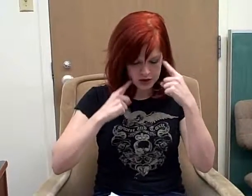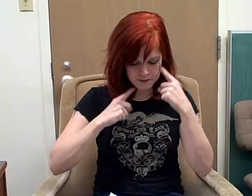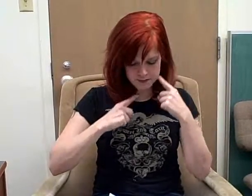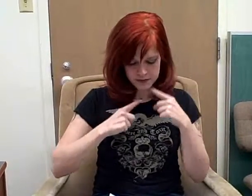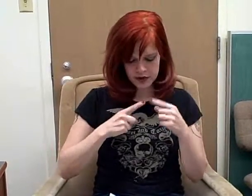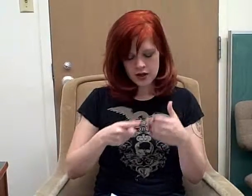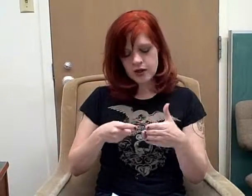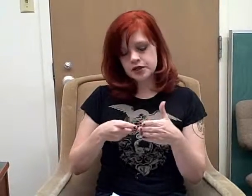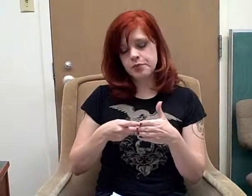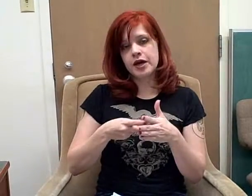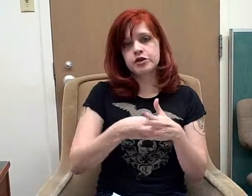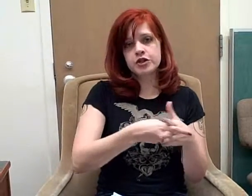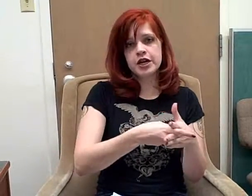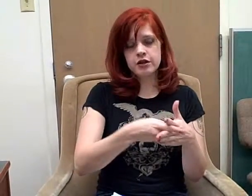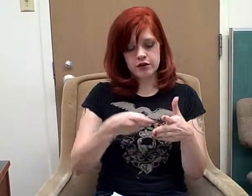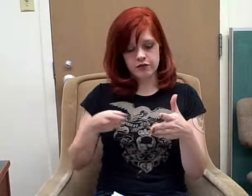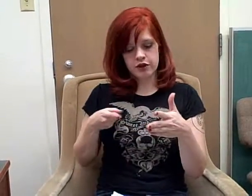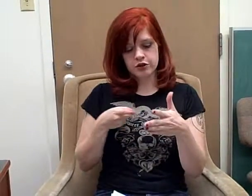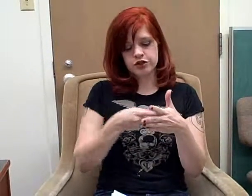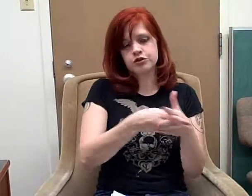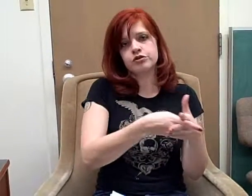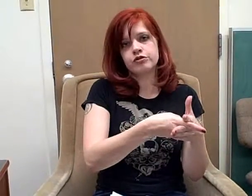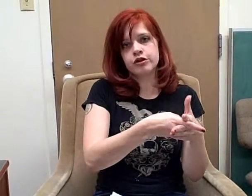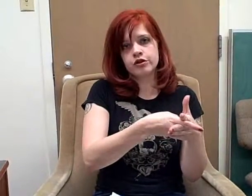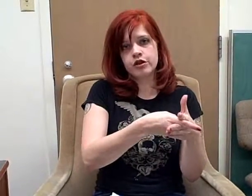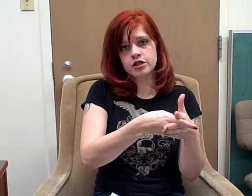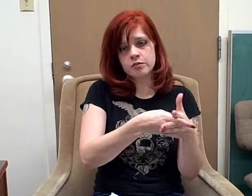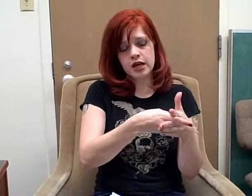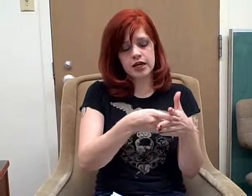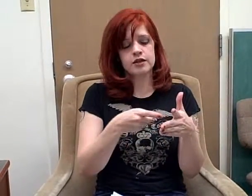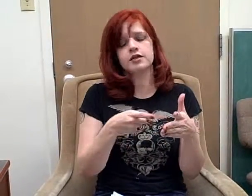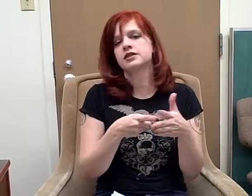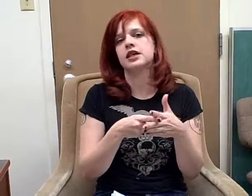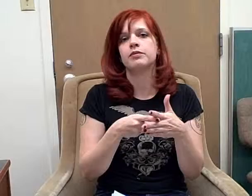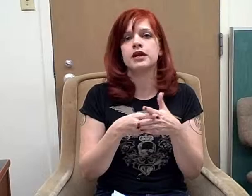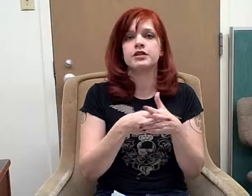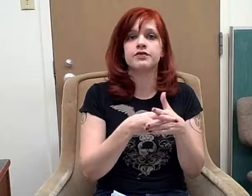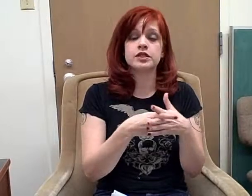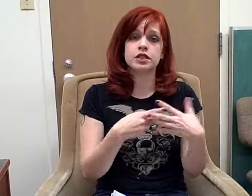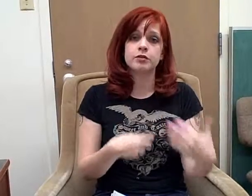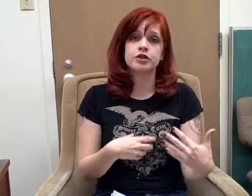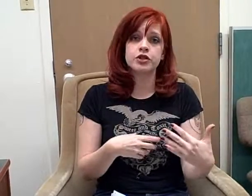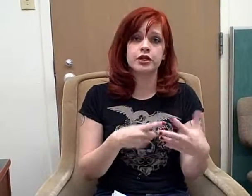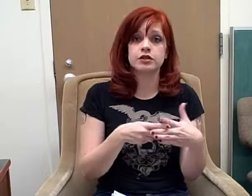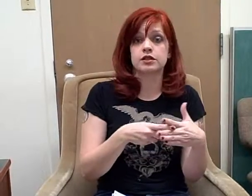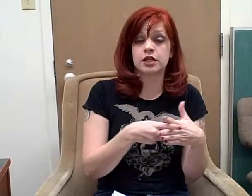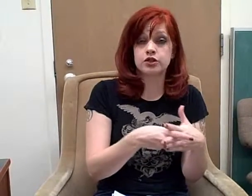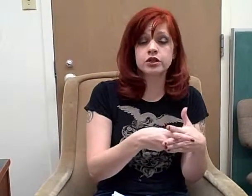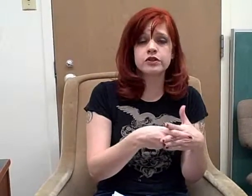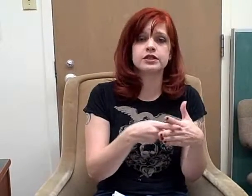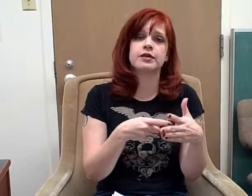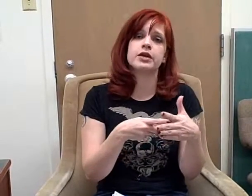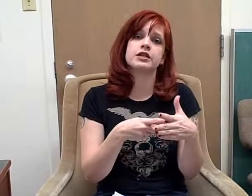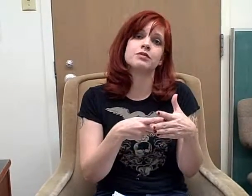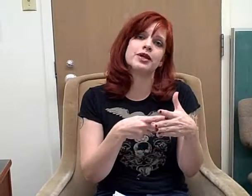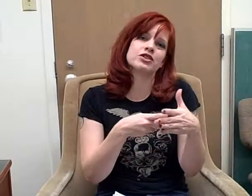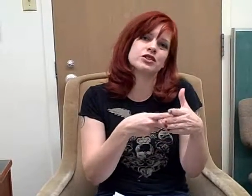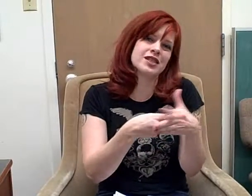down. To penetrate, your finger shoots through your non-dominant hand. This can be to physically penetrate, like sexually. This can mean to pierce